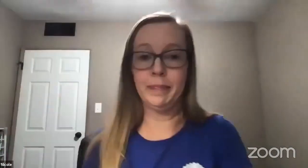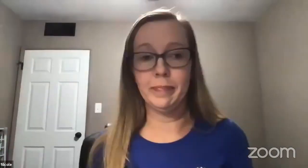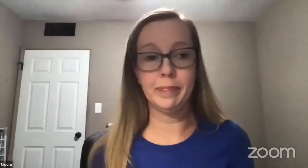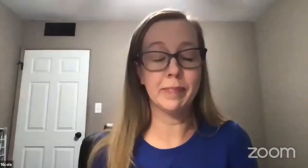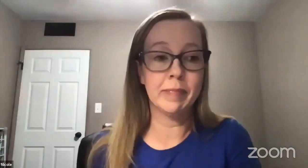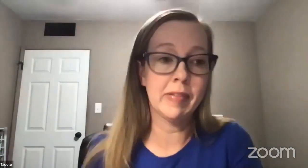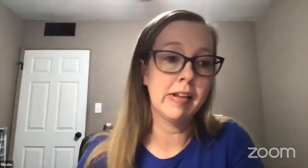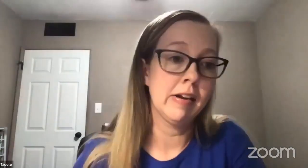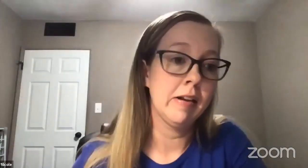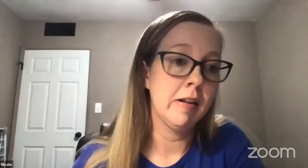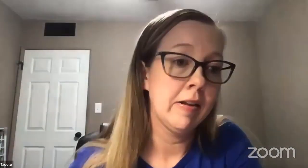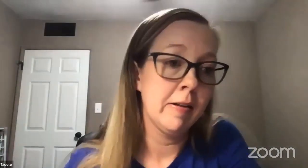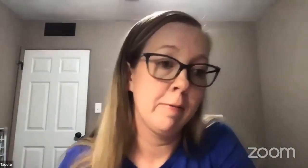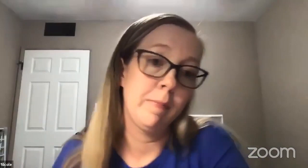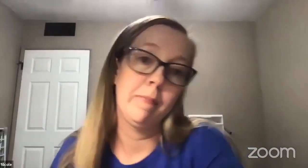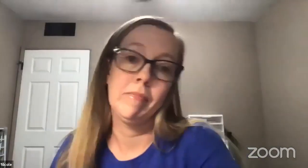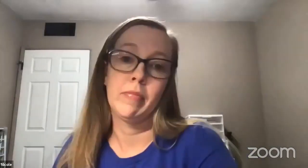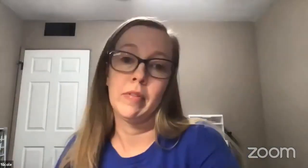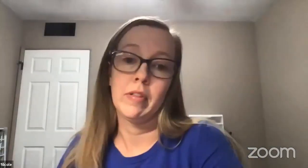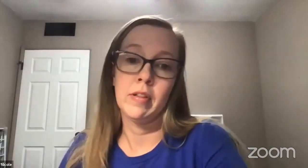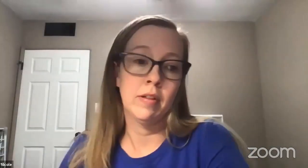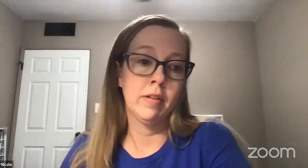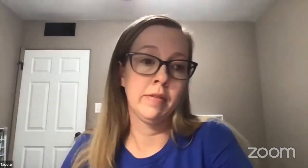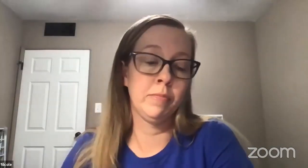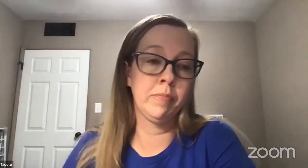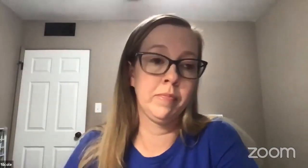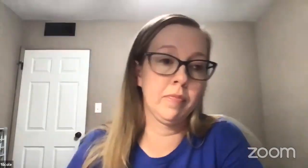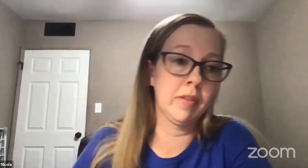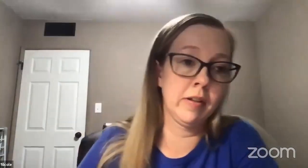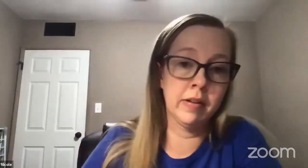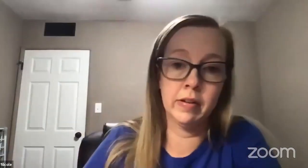of working with technology and the benefits that that can provide for our future.